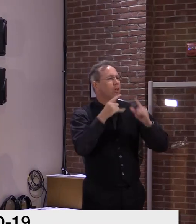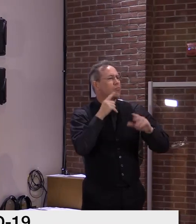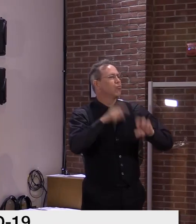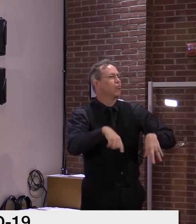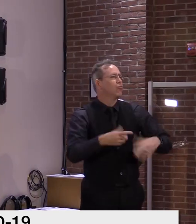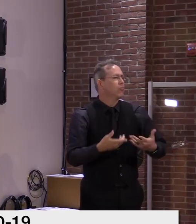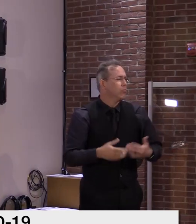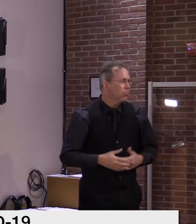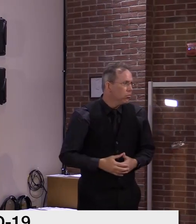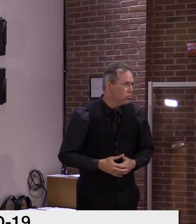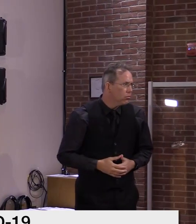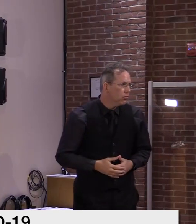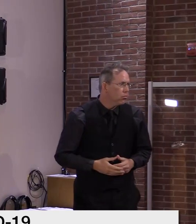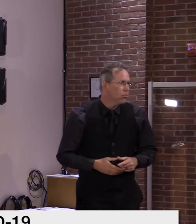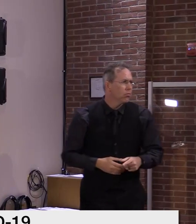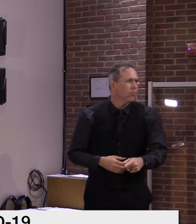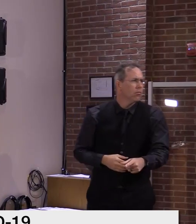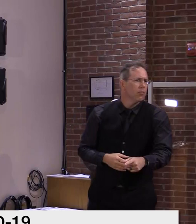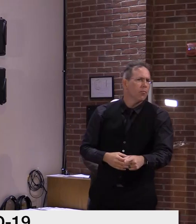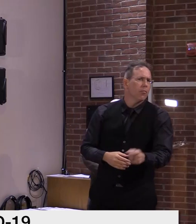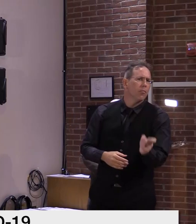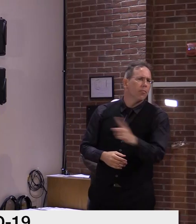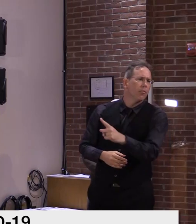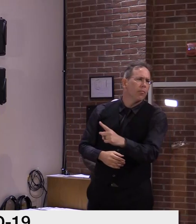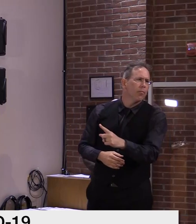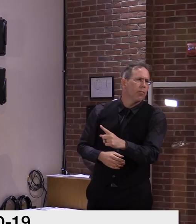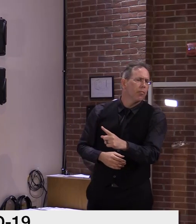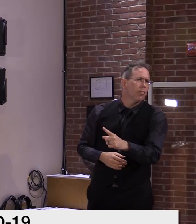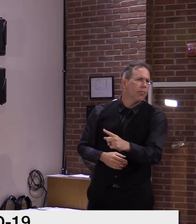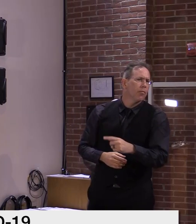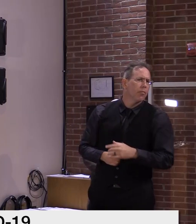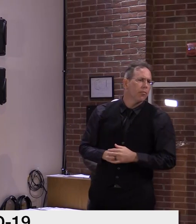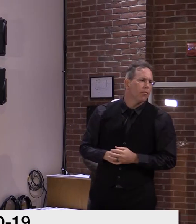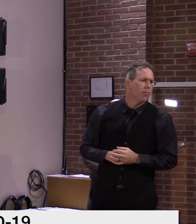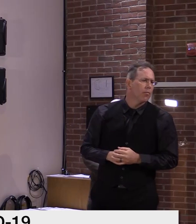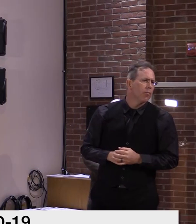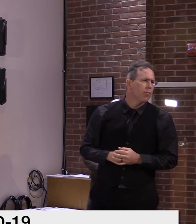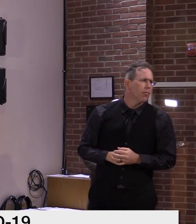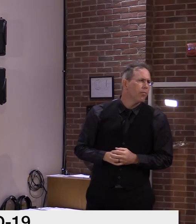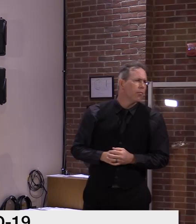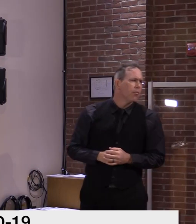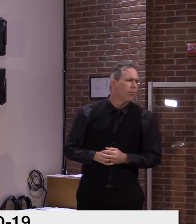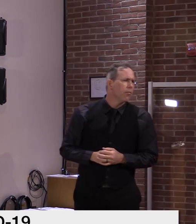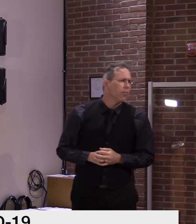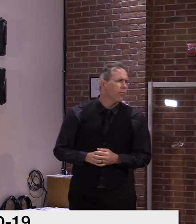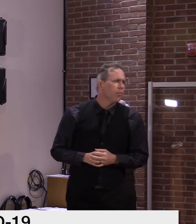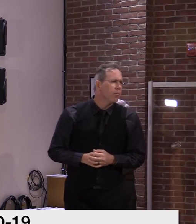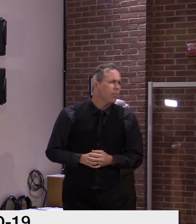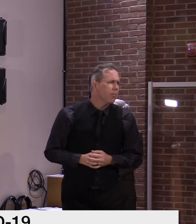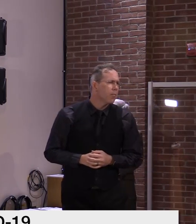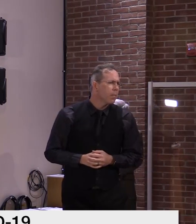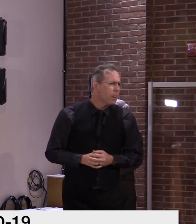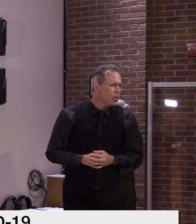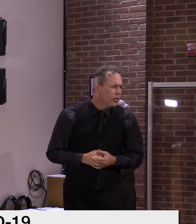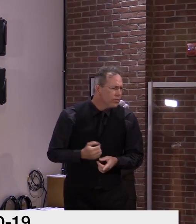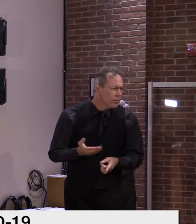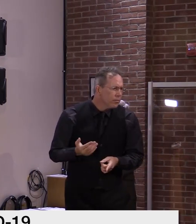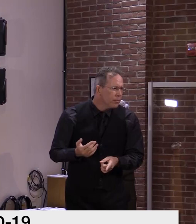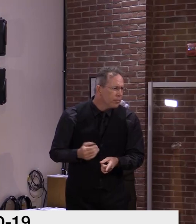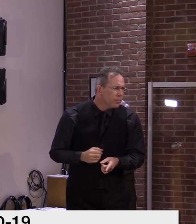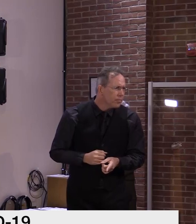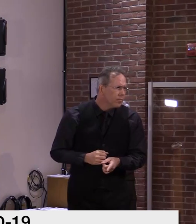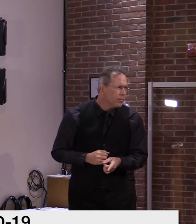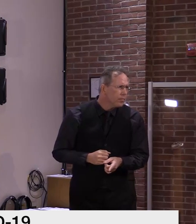And do you have any sense on how many summer camps or programs will you might be